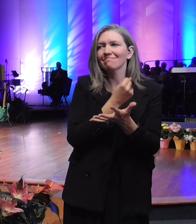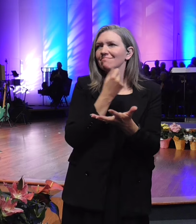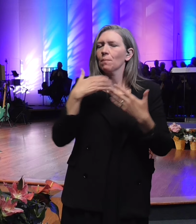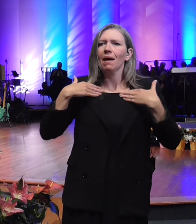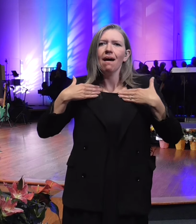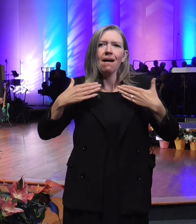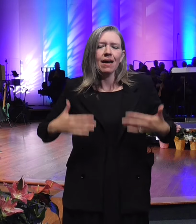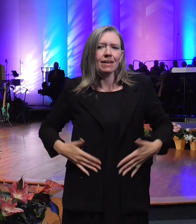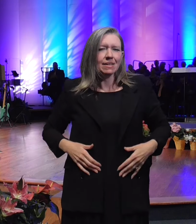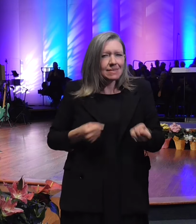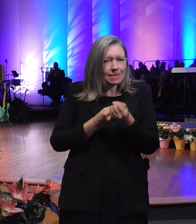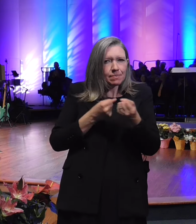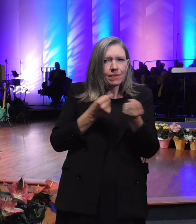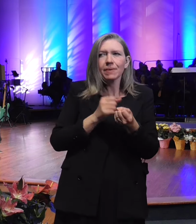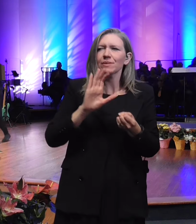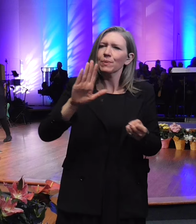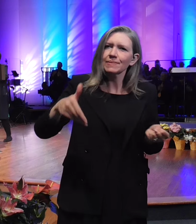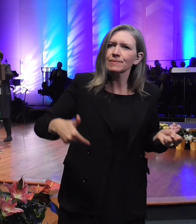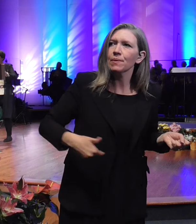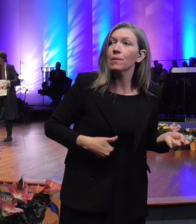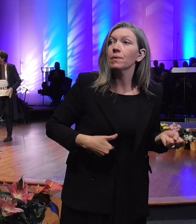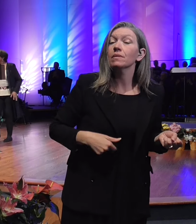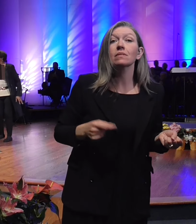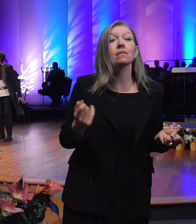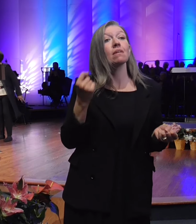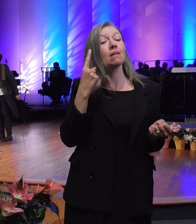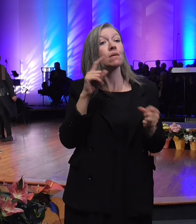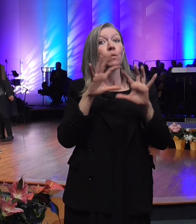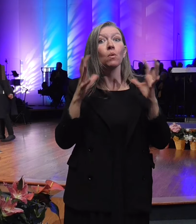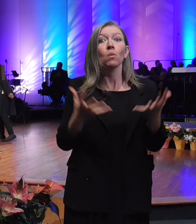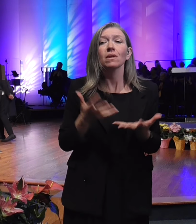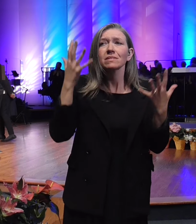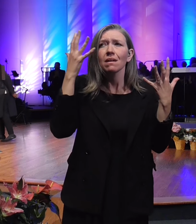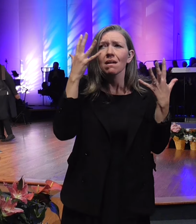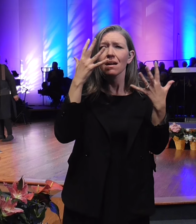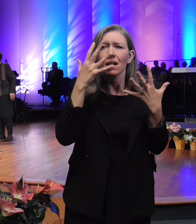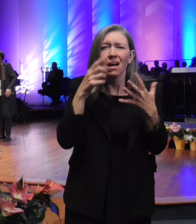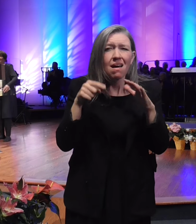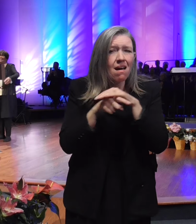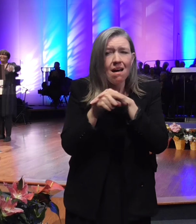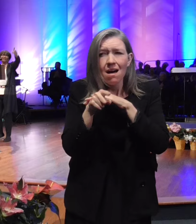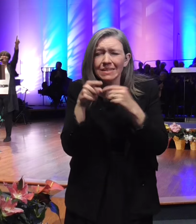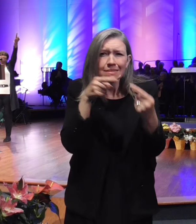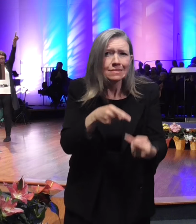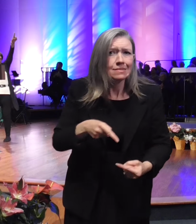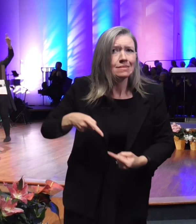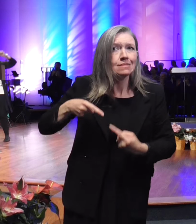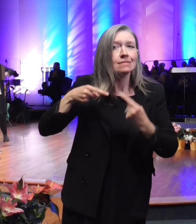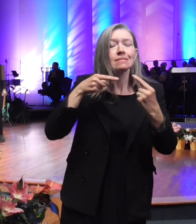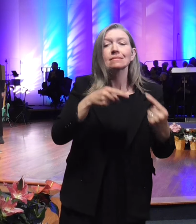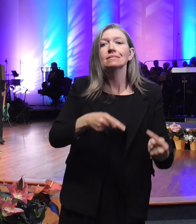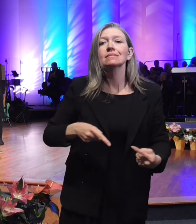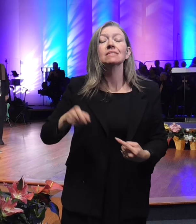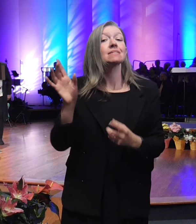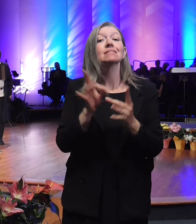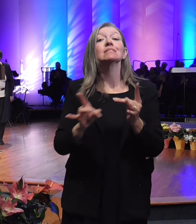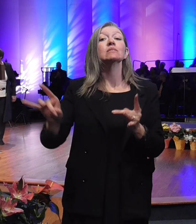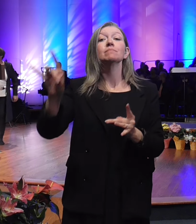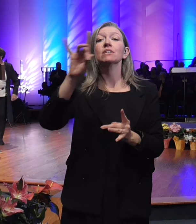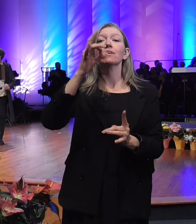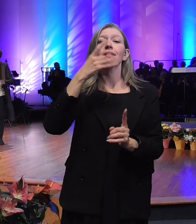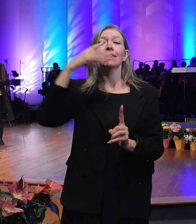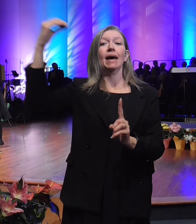your soul. If the road is dark, you can't find your way. Let the Spirit